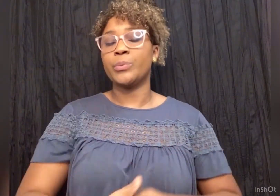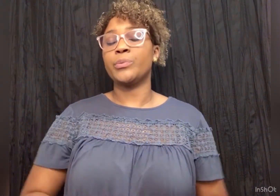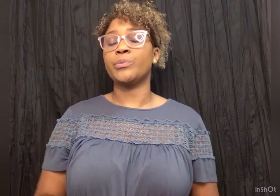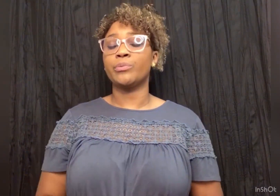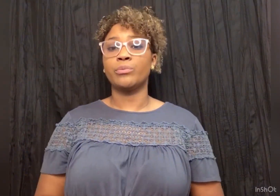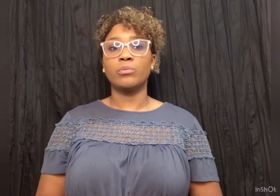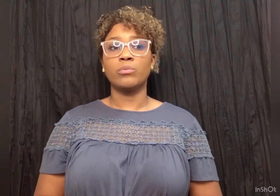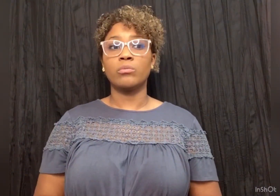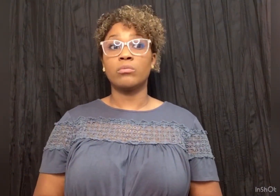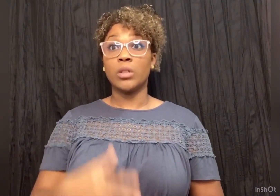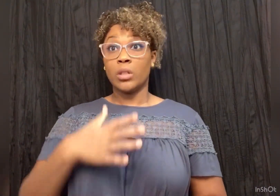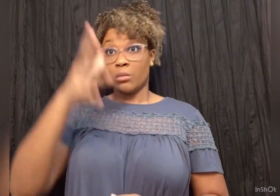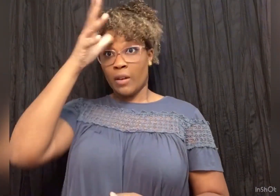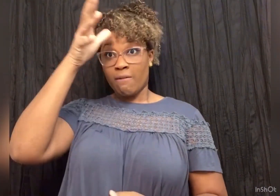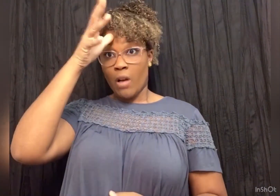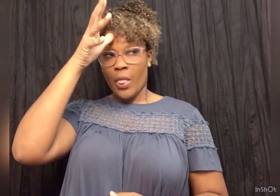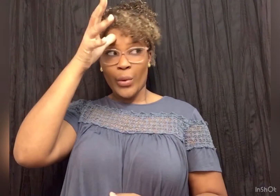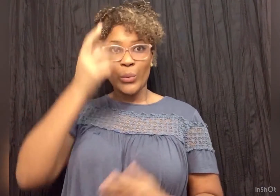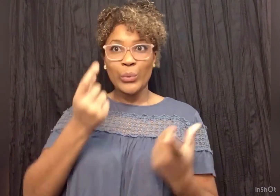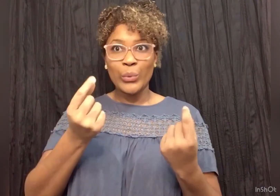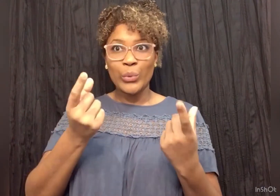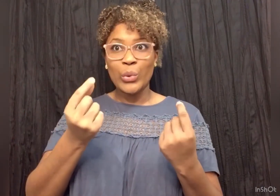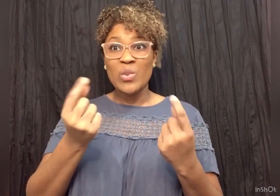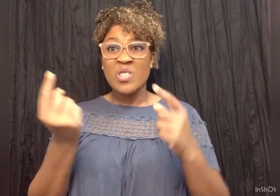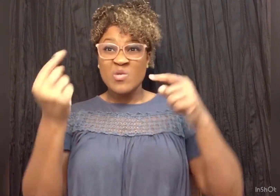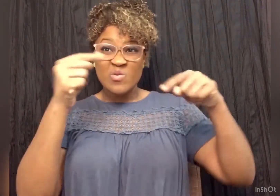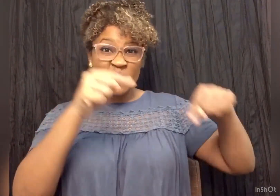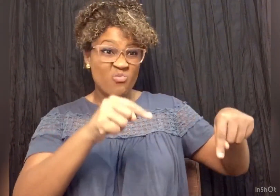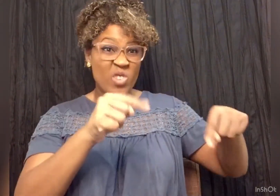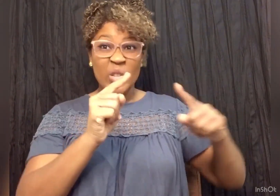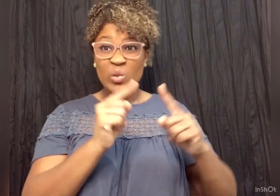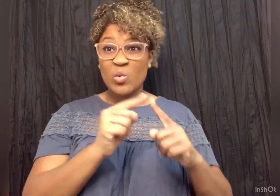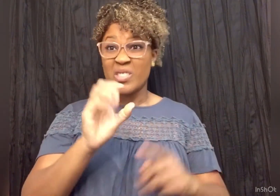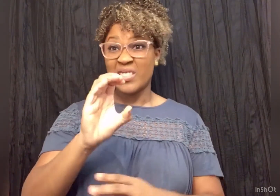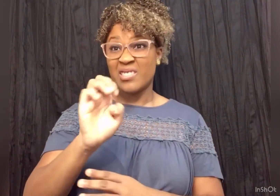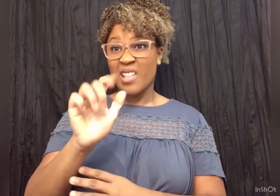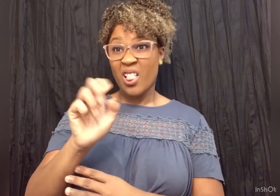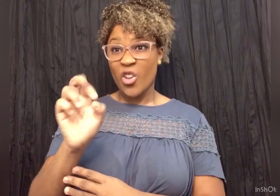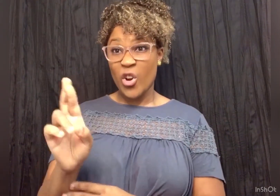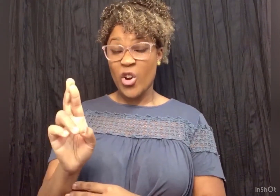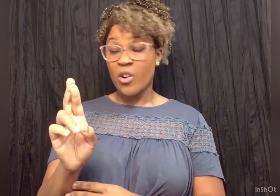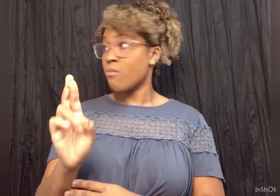My father went down to the cellar and buried our savings.